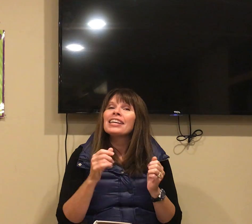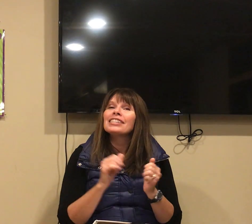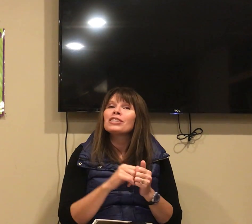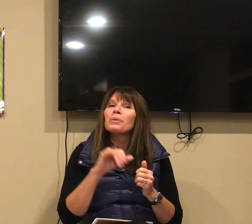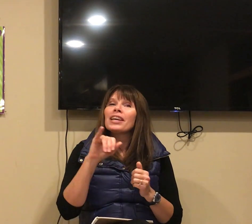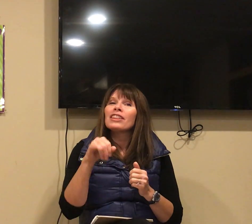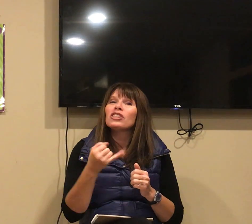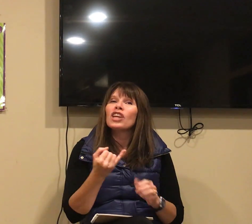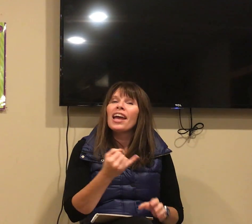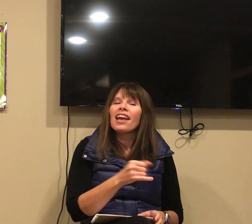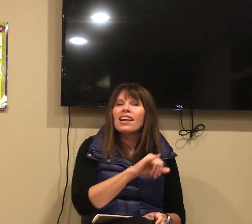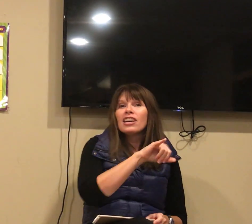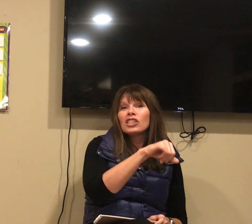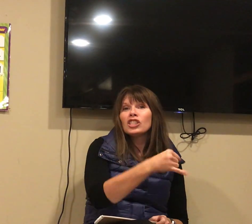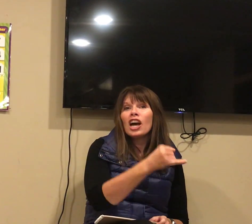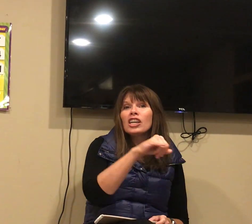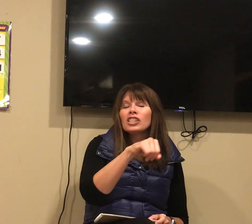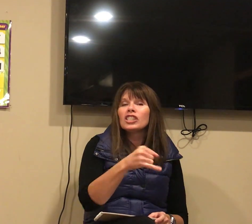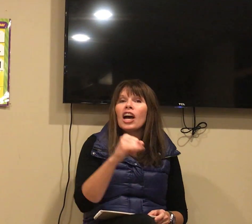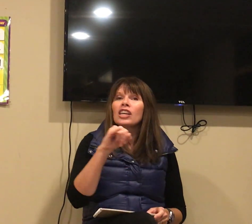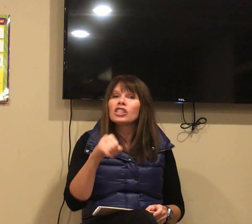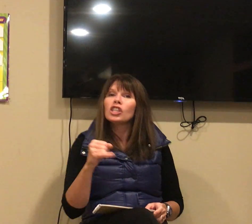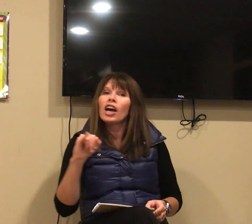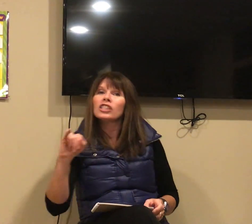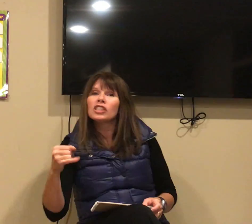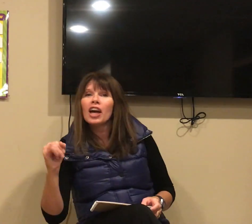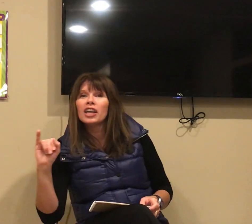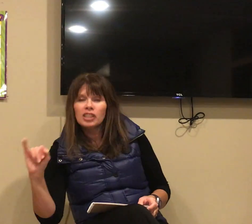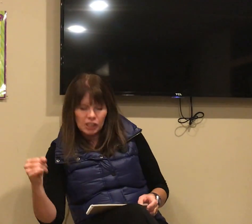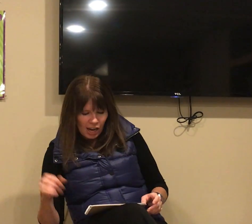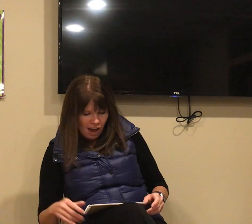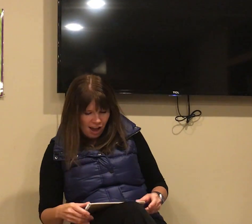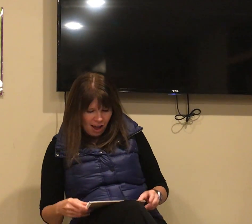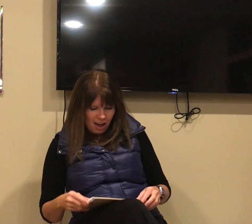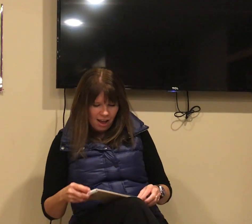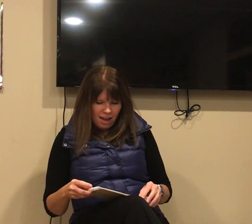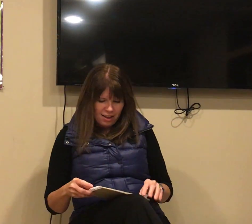begins with J, ja, ja, ja, ja, ja.